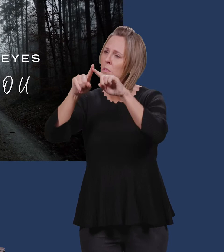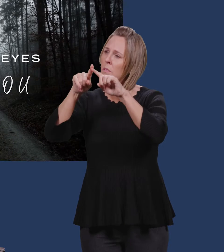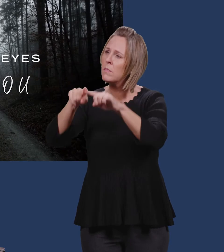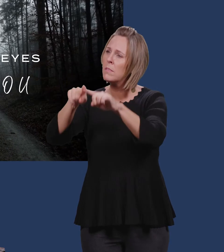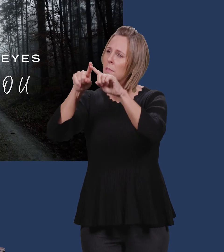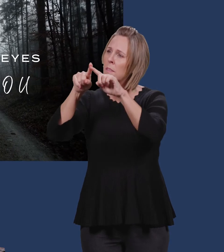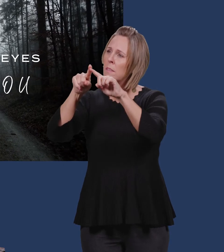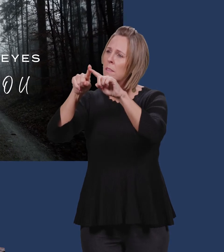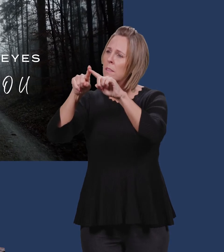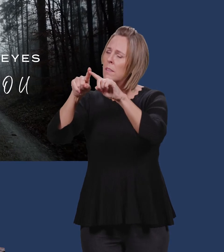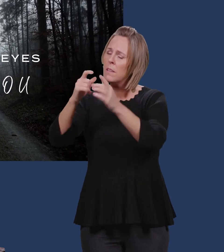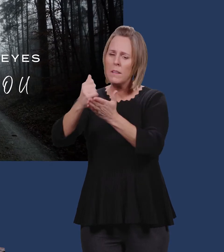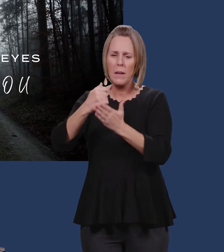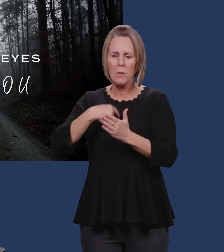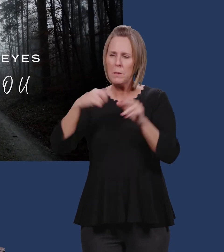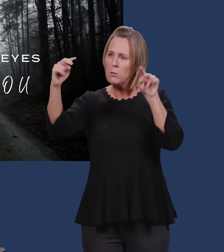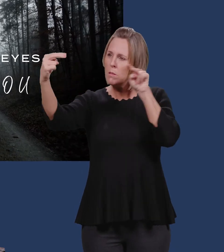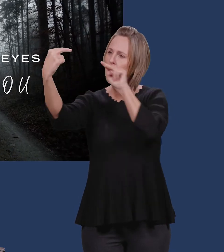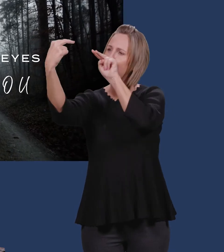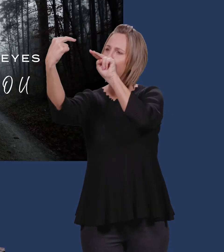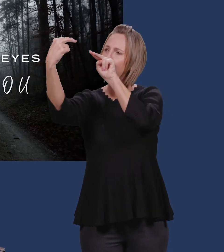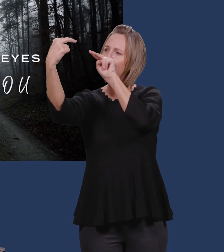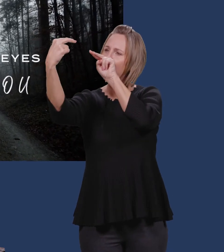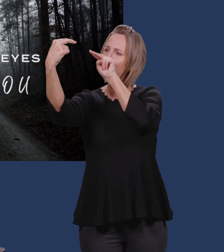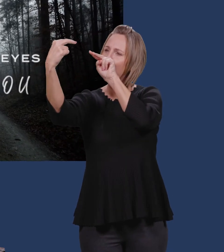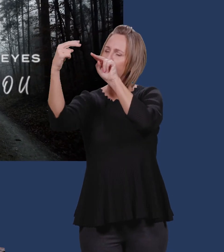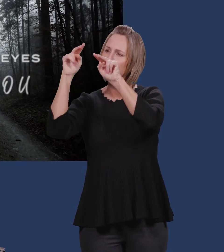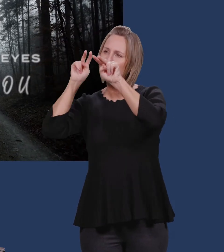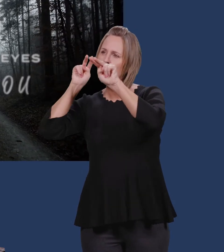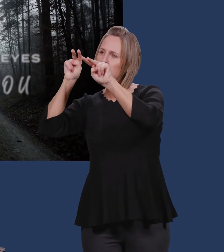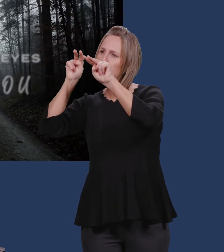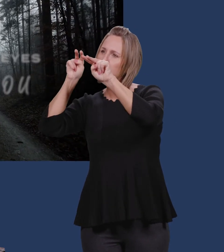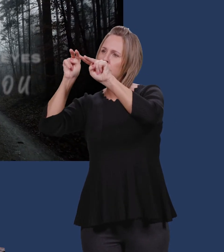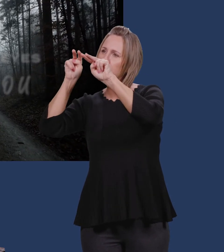to fix my eyes on you.